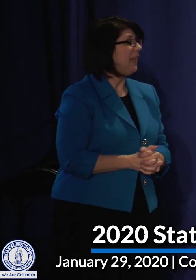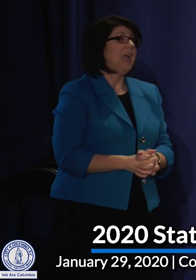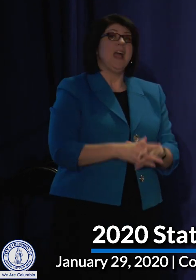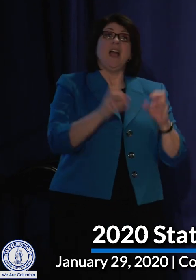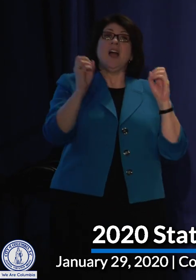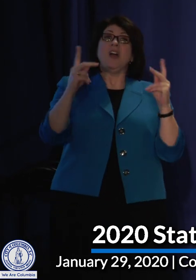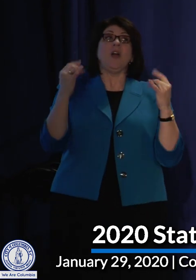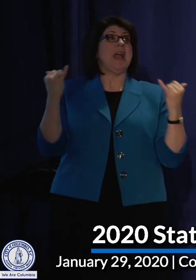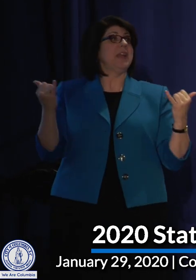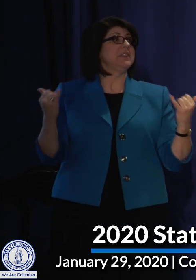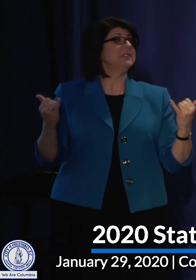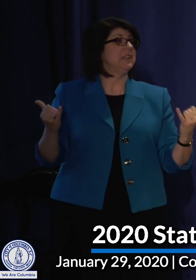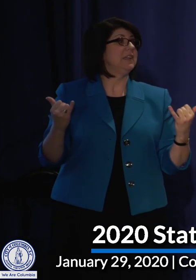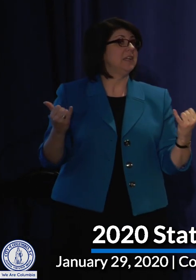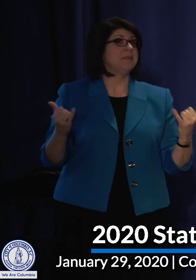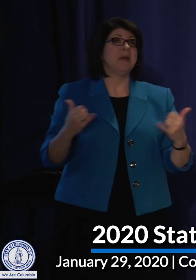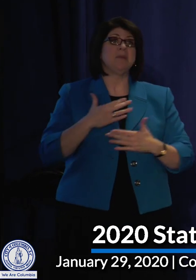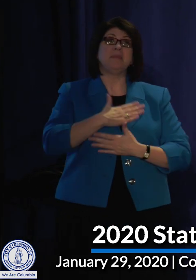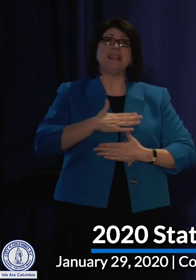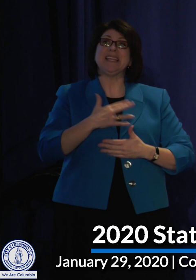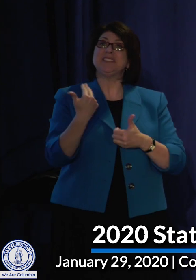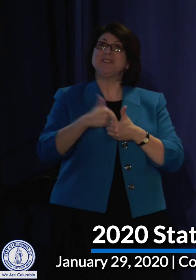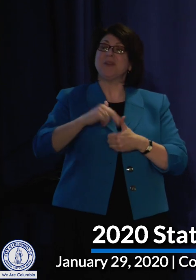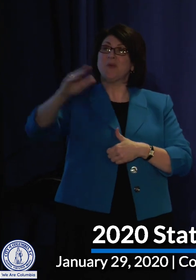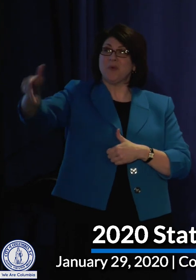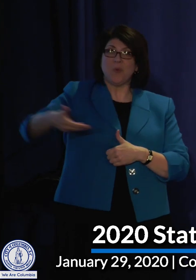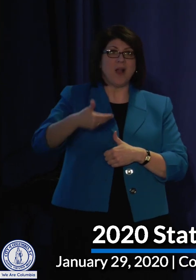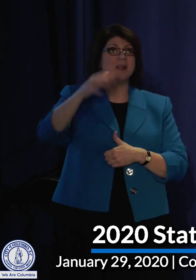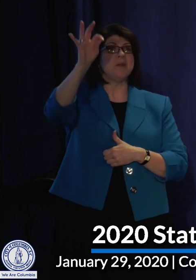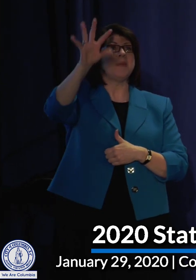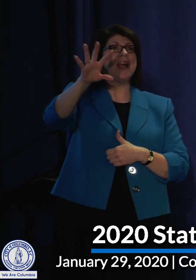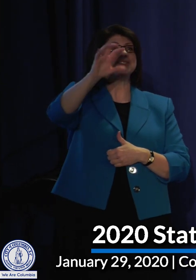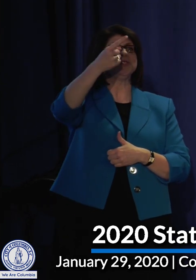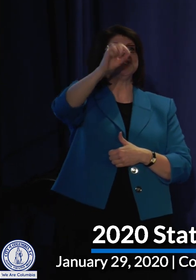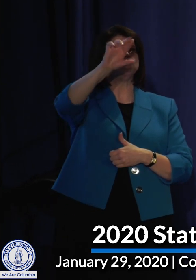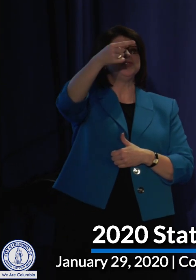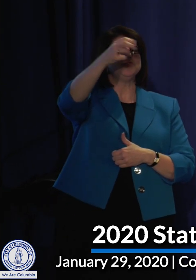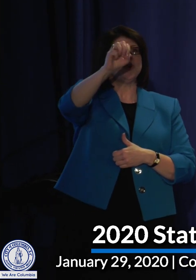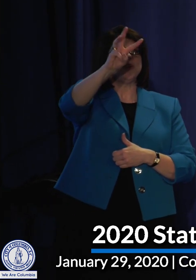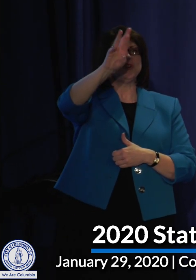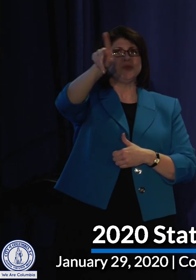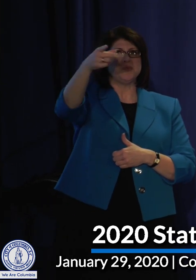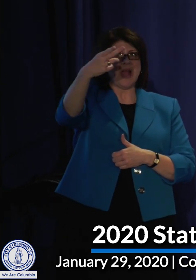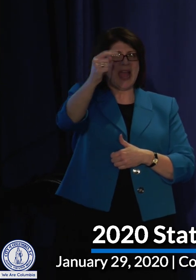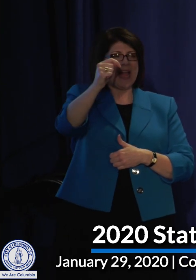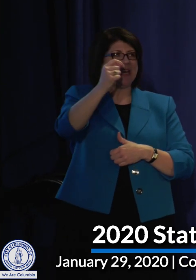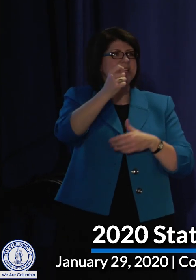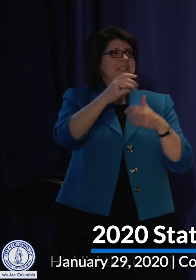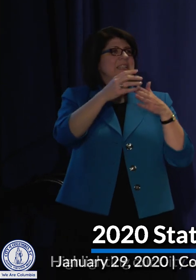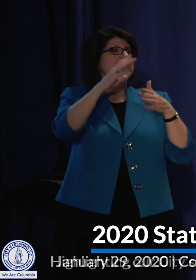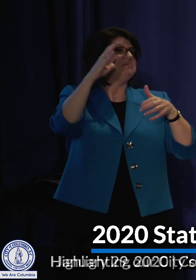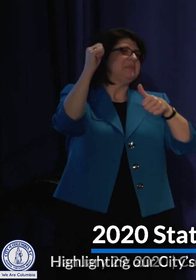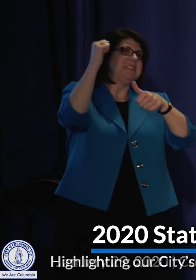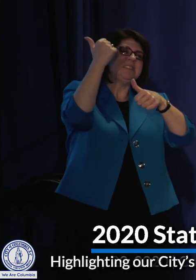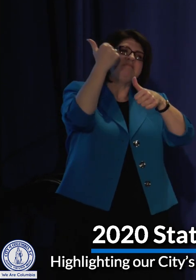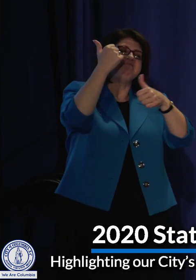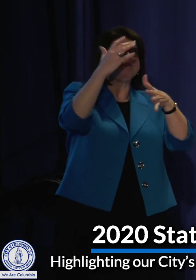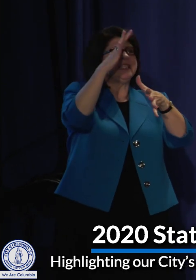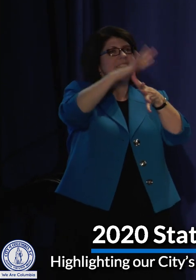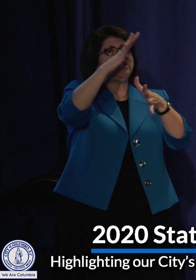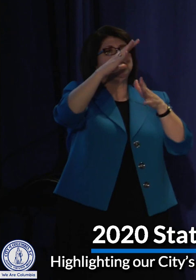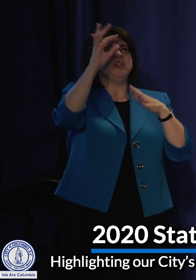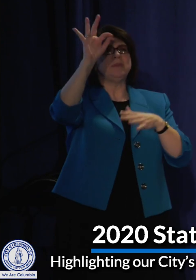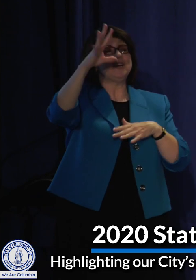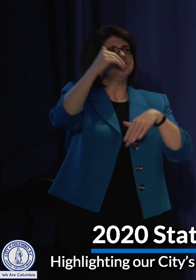Okay, so at this time, please join me in welcoming Pastor George Wright. He's the senior pastor of Shandon Baptist